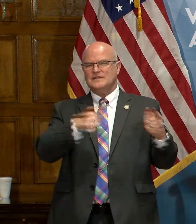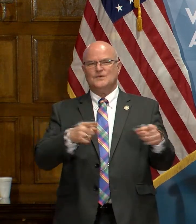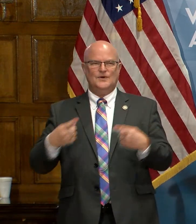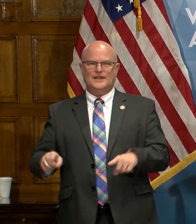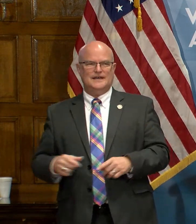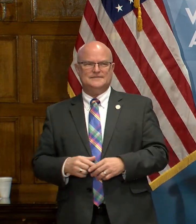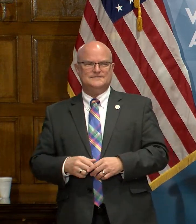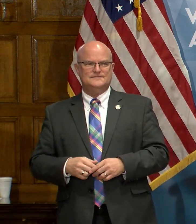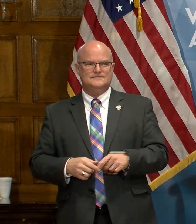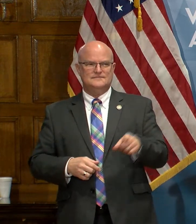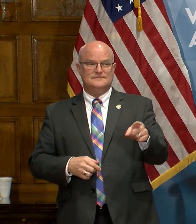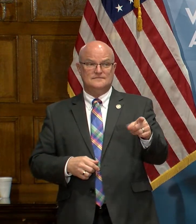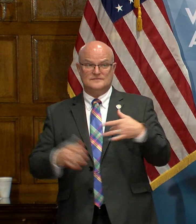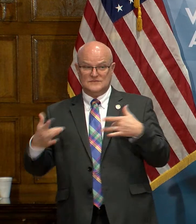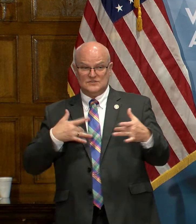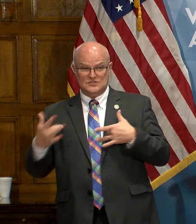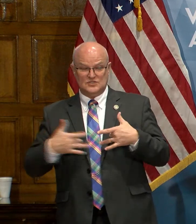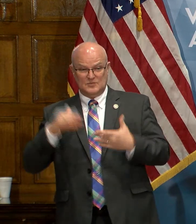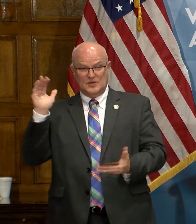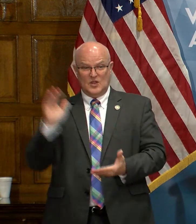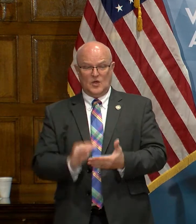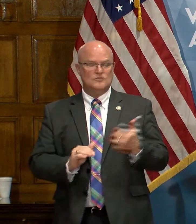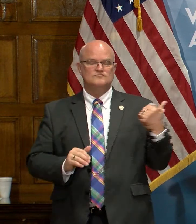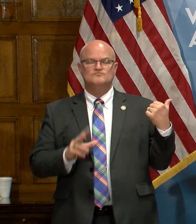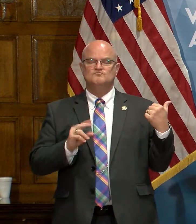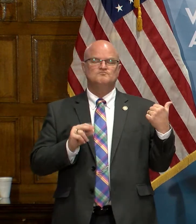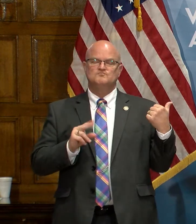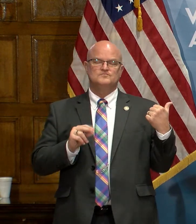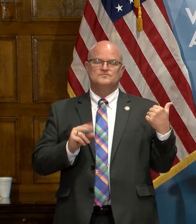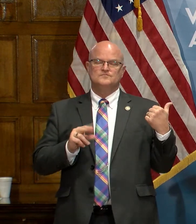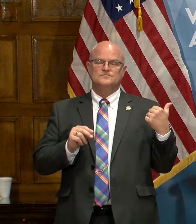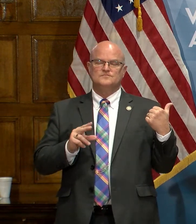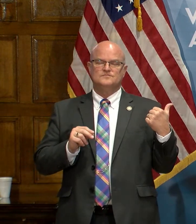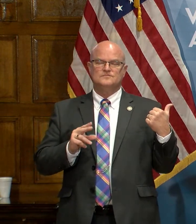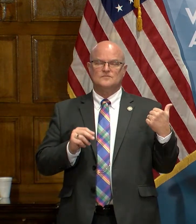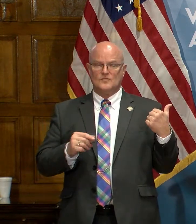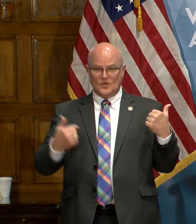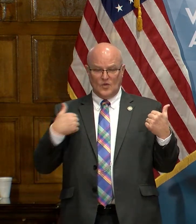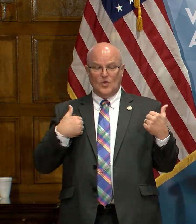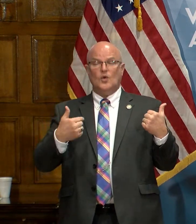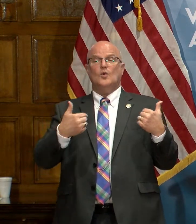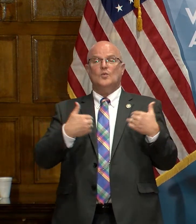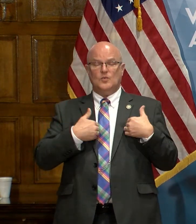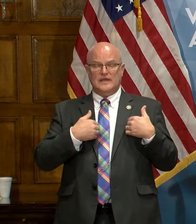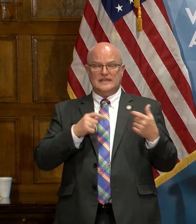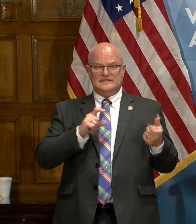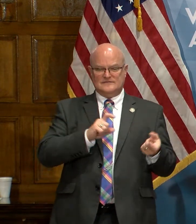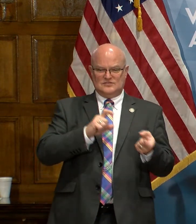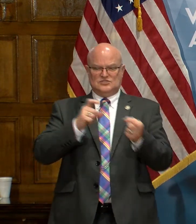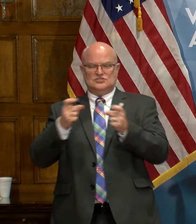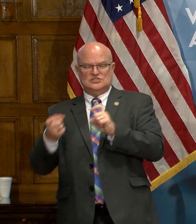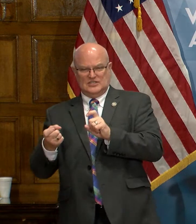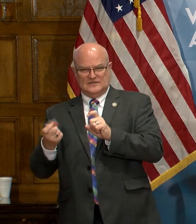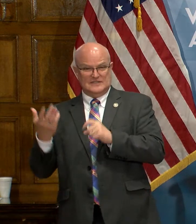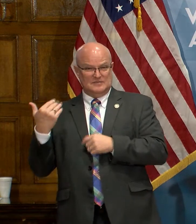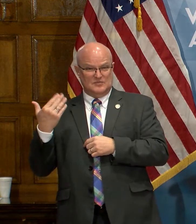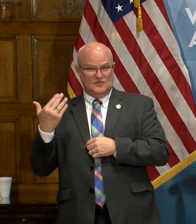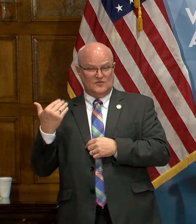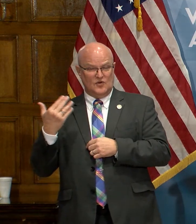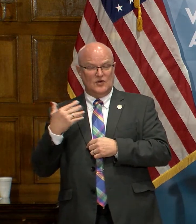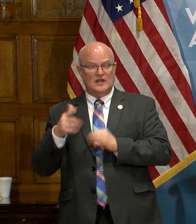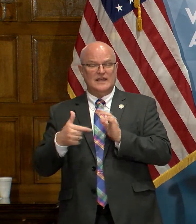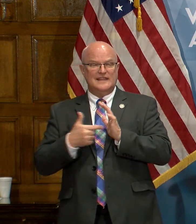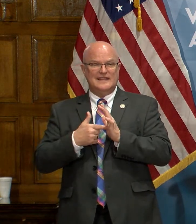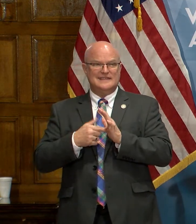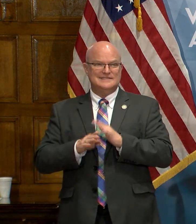on in the community. So are you worried about that being so low? No. I mean, we have shifted. We shifted early on in this